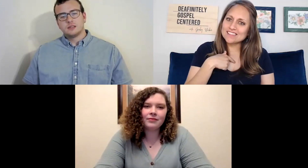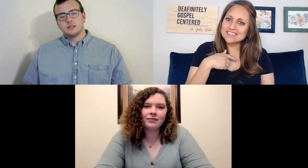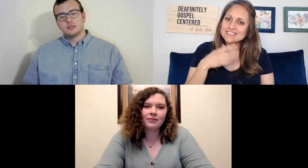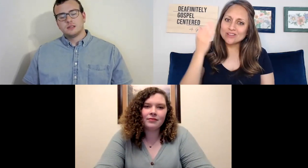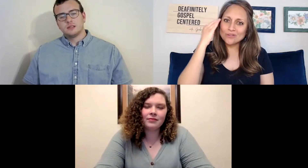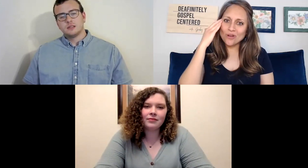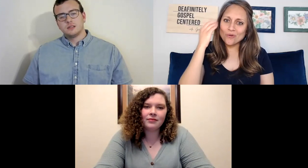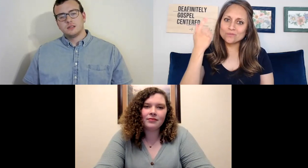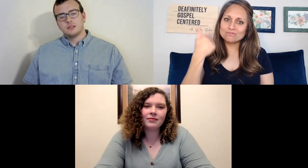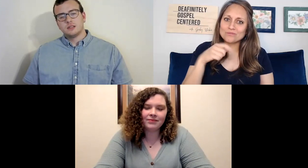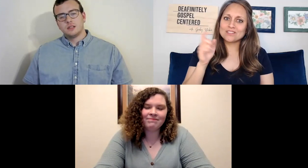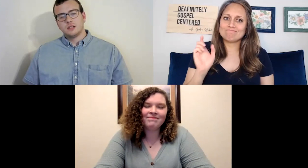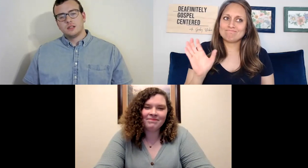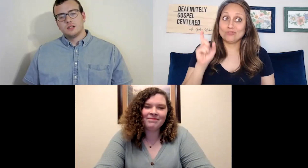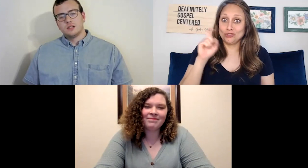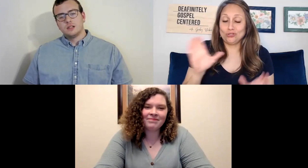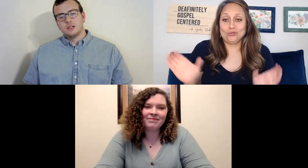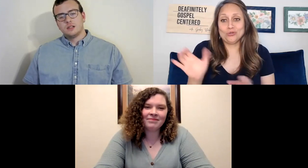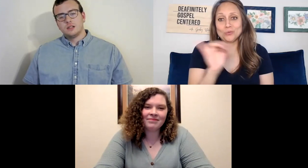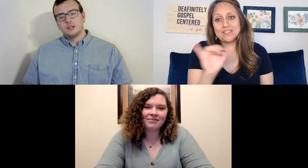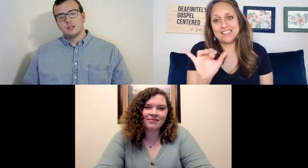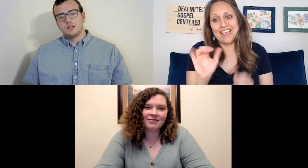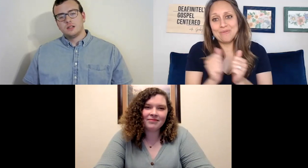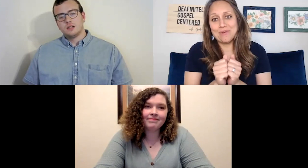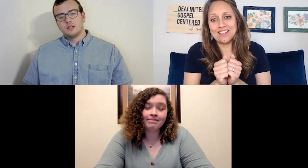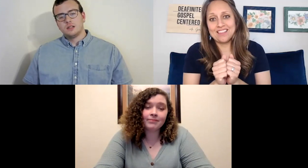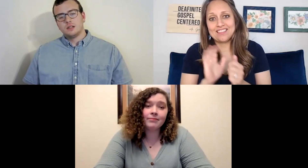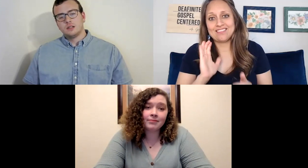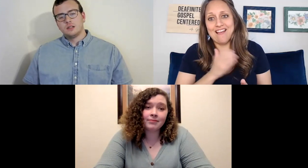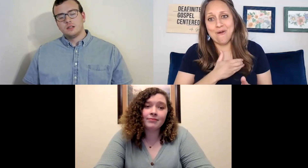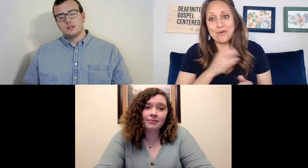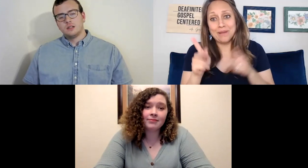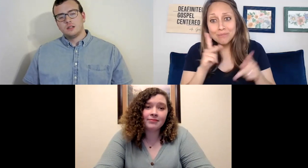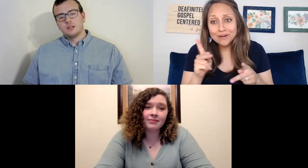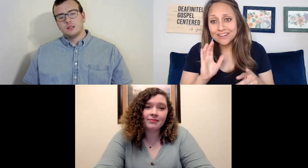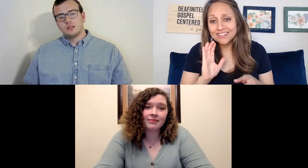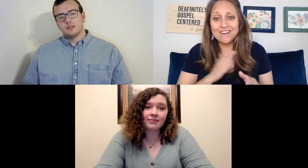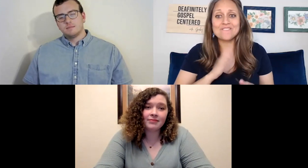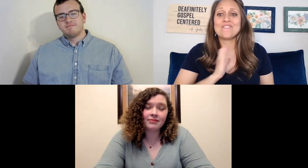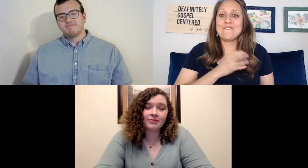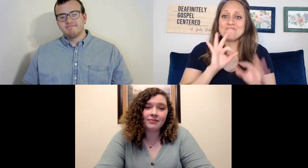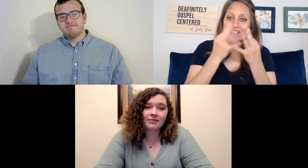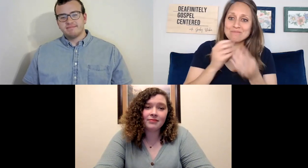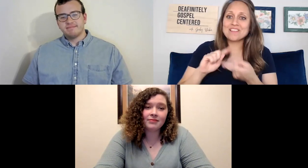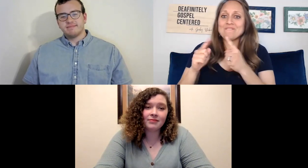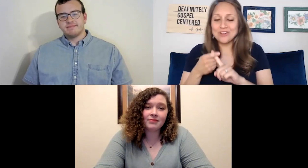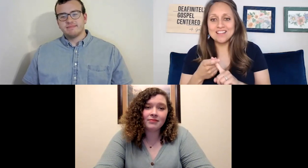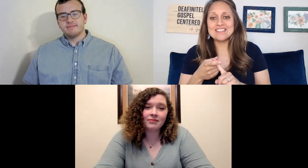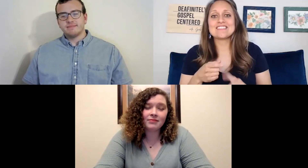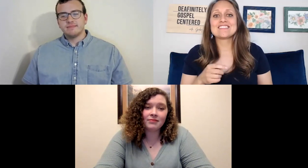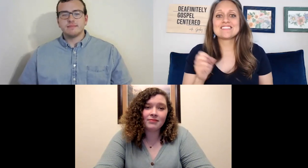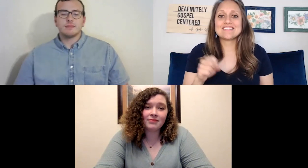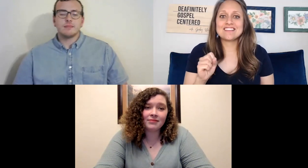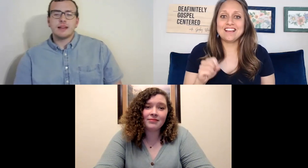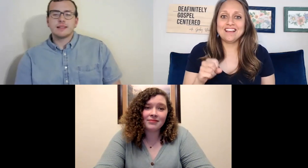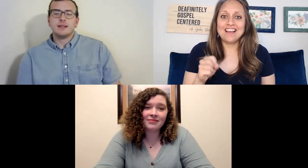can forgive because Jesus has first forgiven us, right? So we are capable to act and to love and forgive our friends,